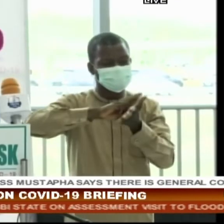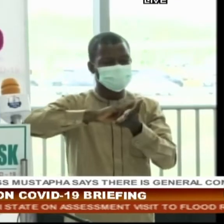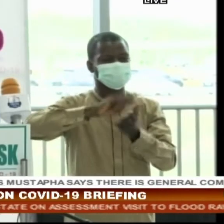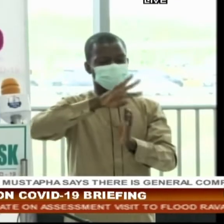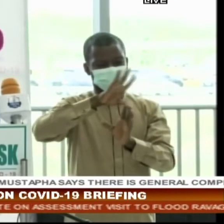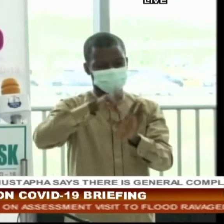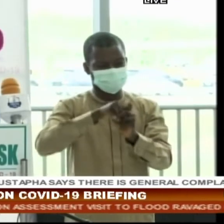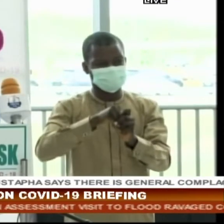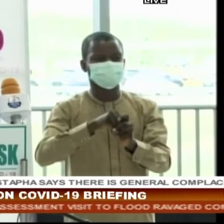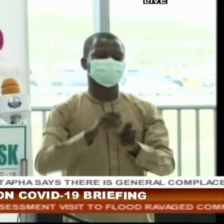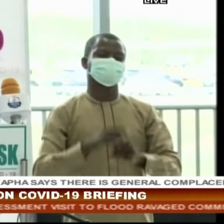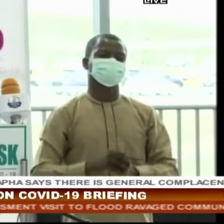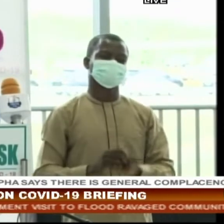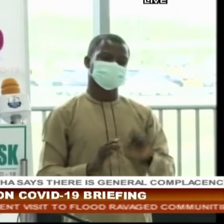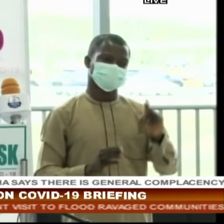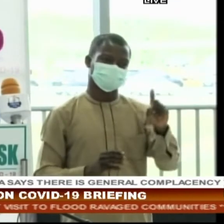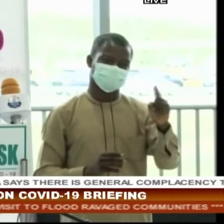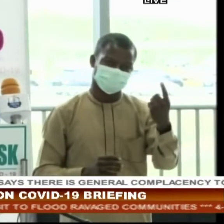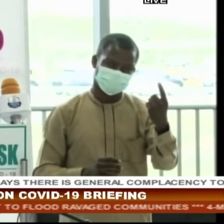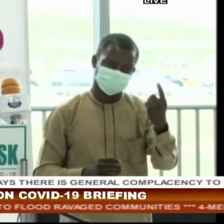following. 1.